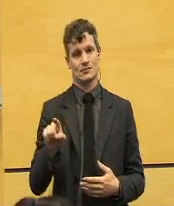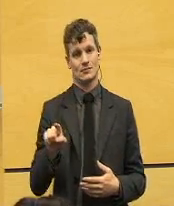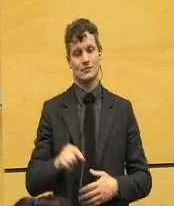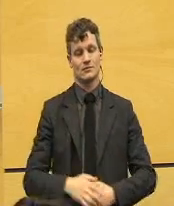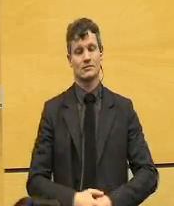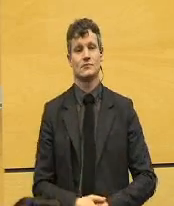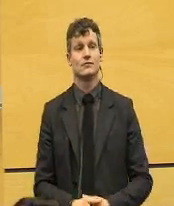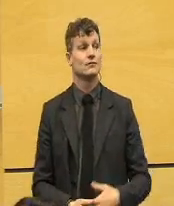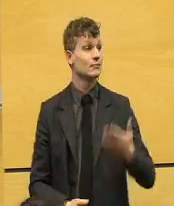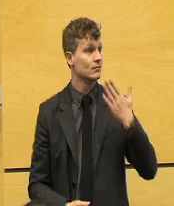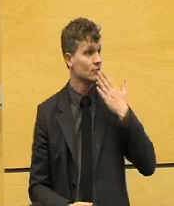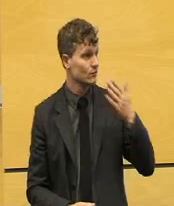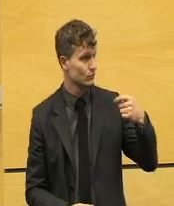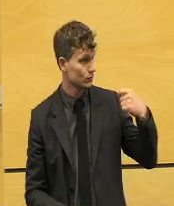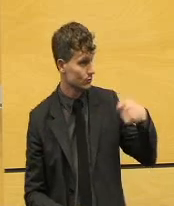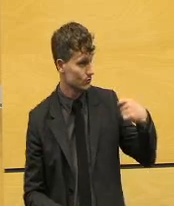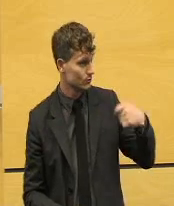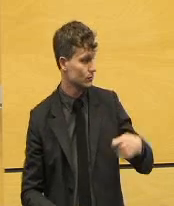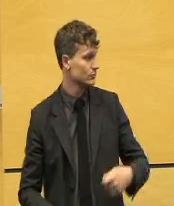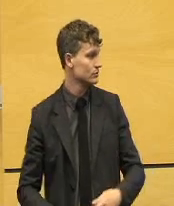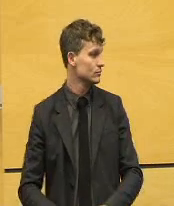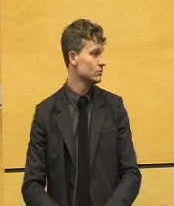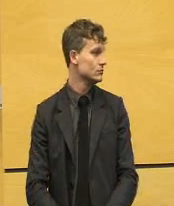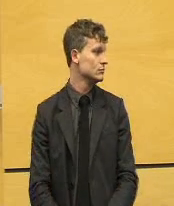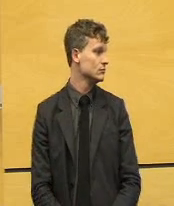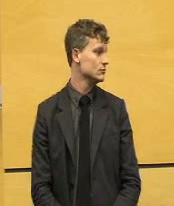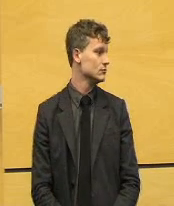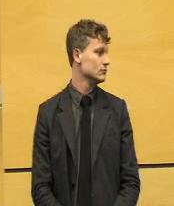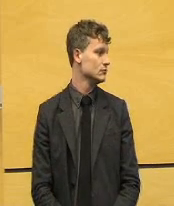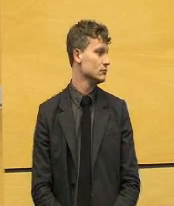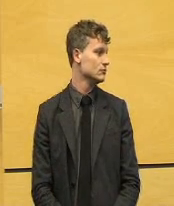Presidenta. Thank you, Madam Chair.